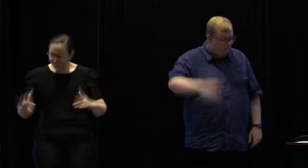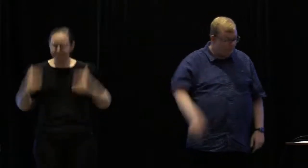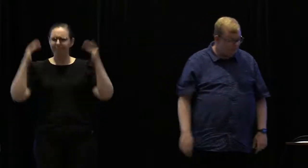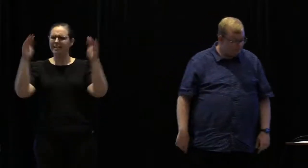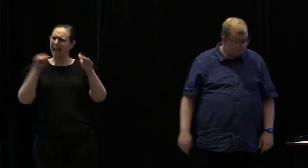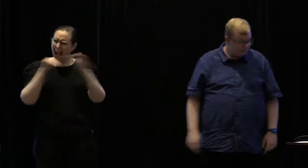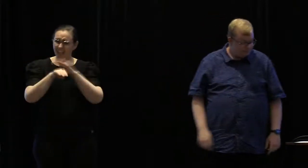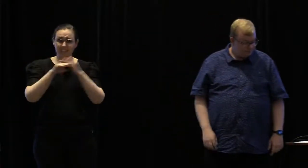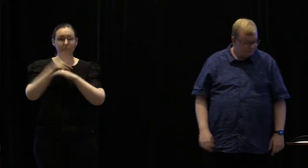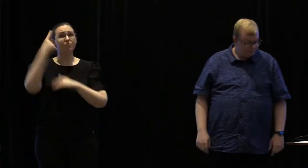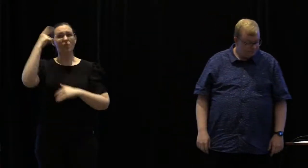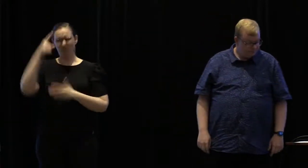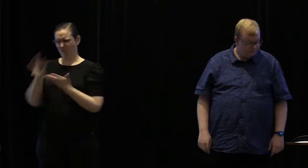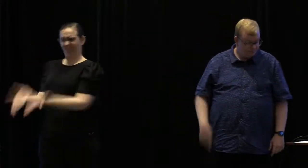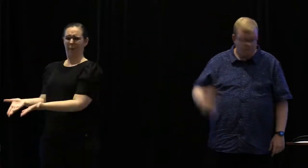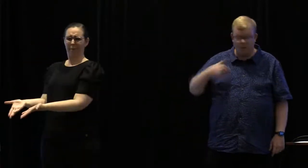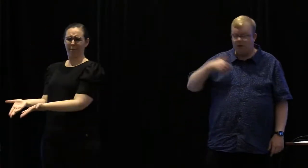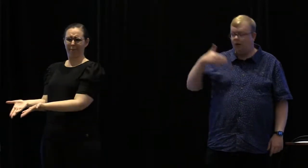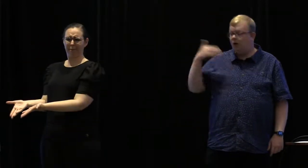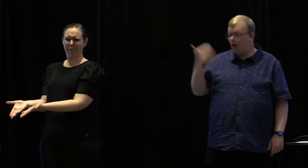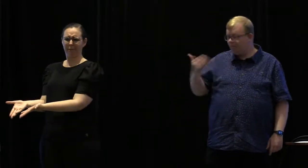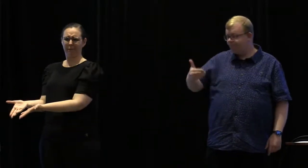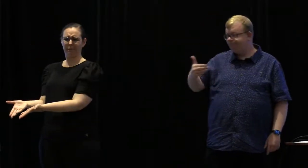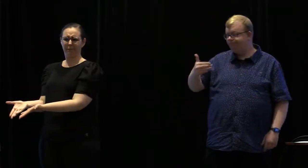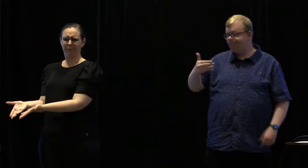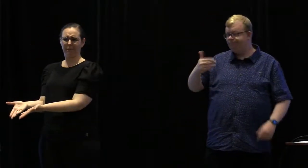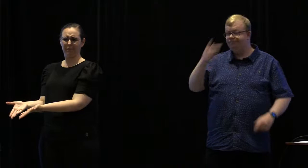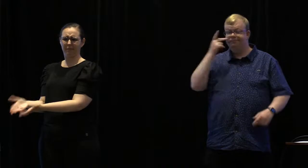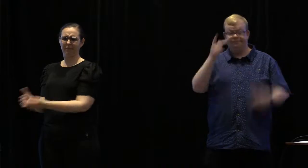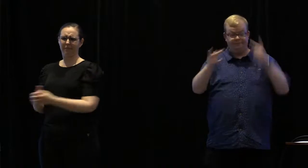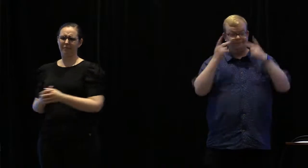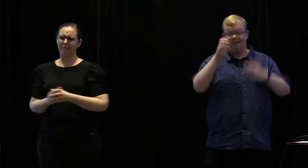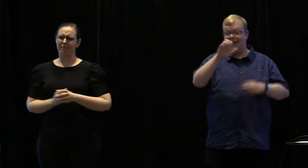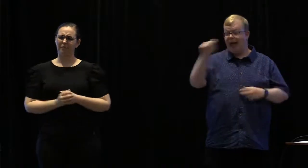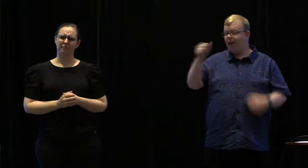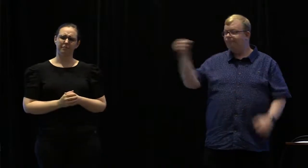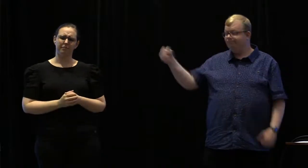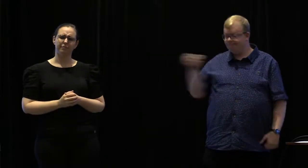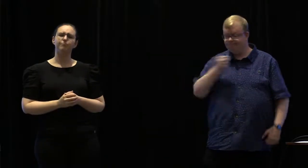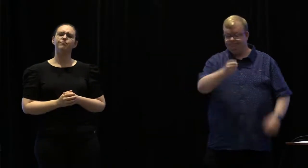our future? We need to take better care of them and provide access.